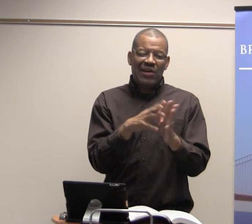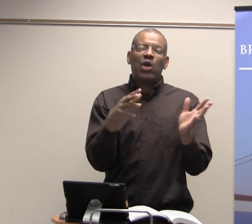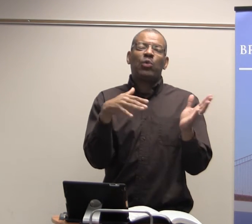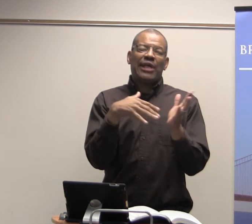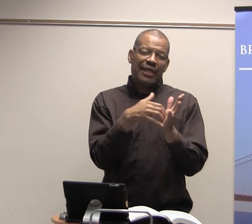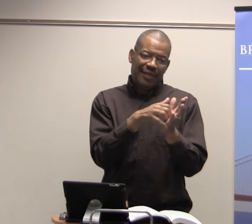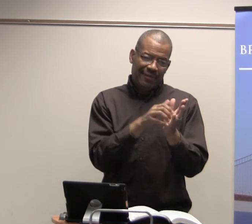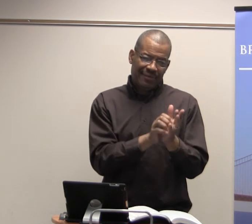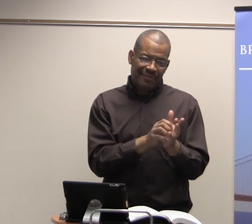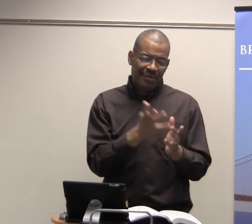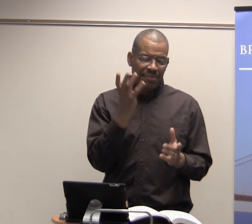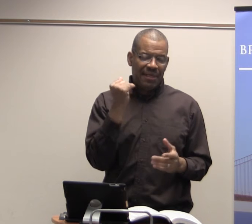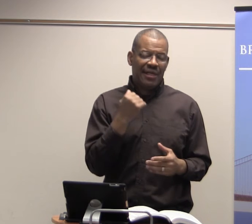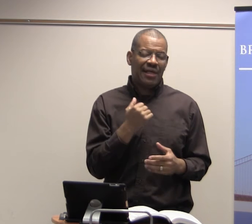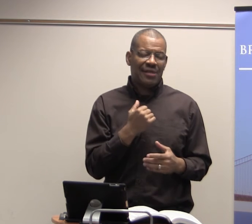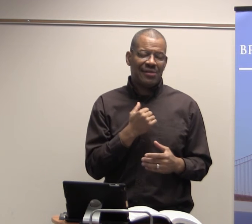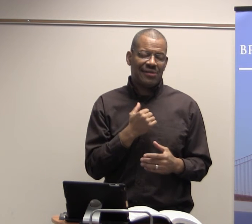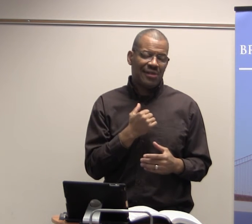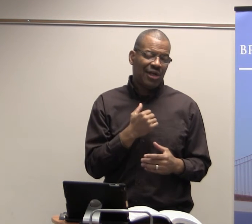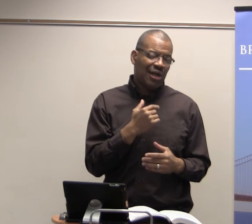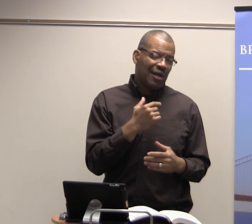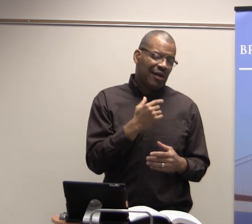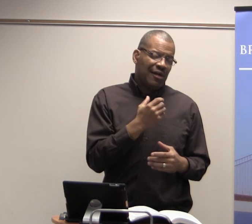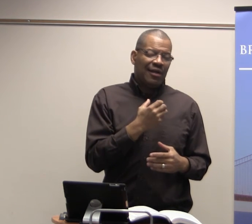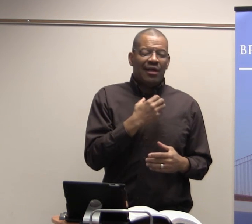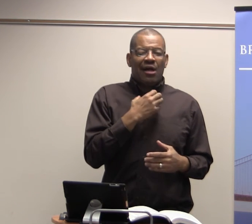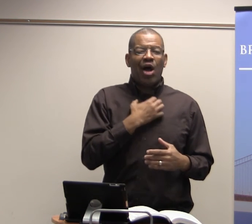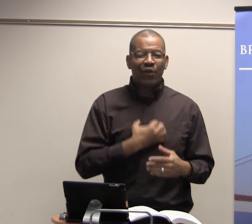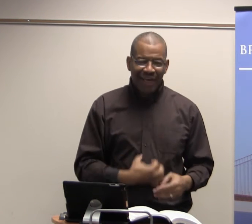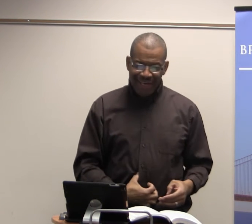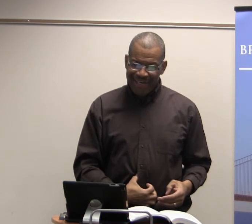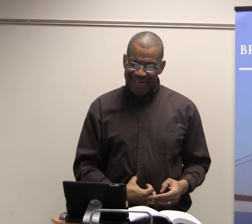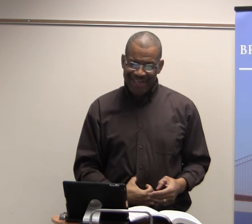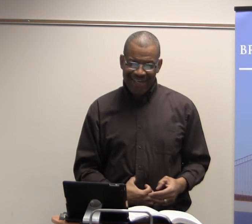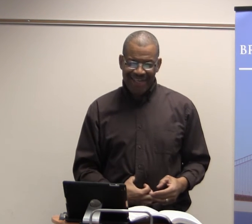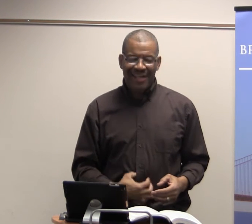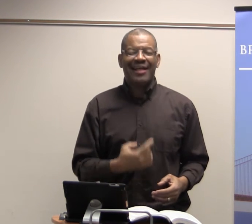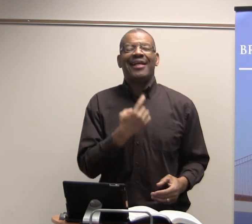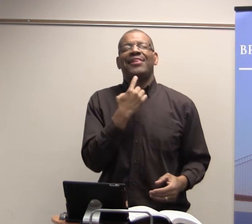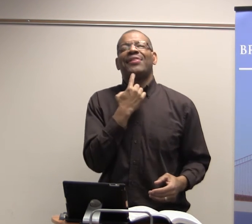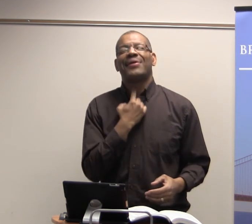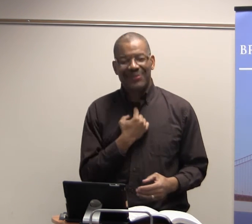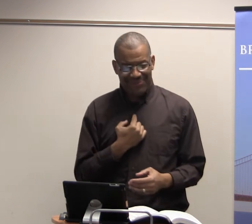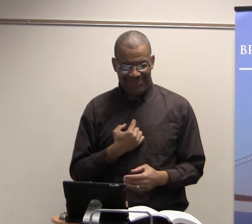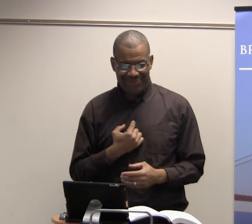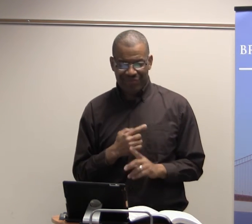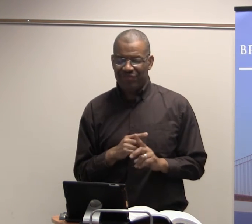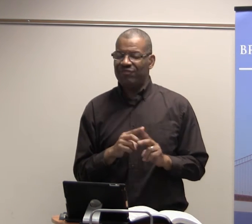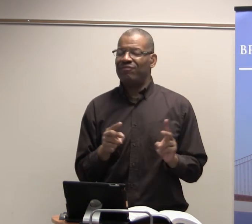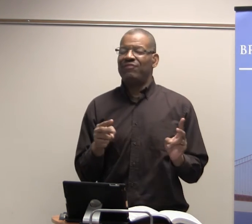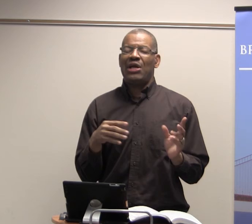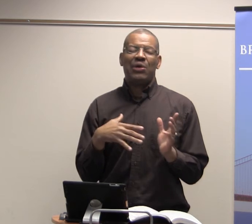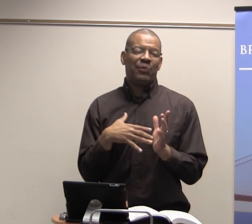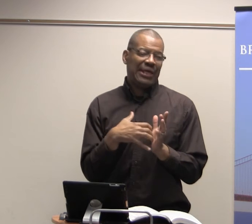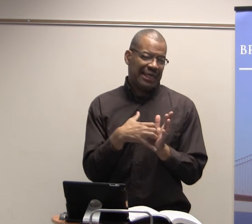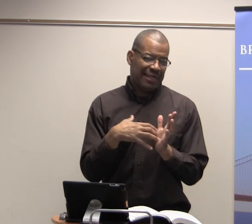Very weak. Because hungry and thirst. Very weak.